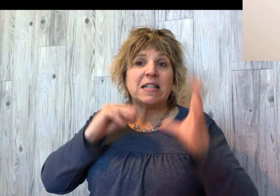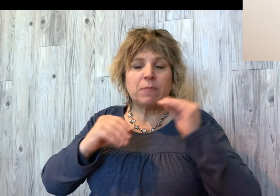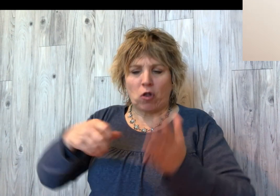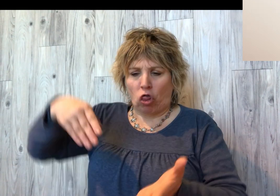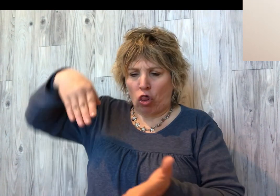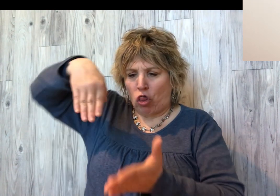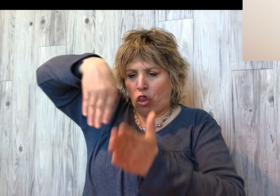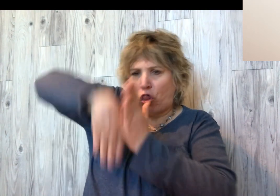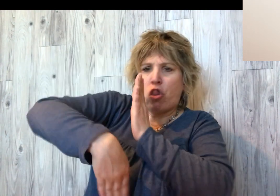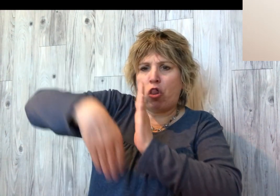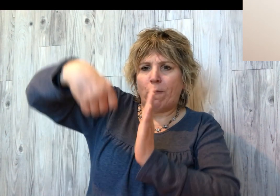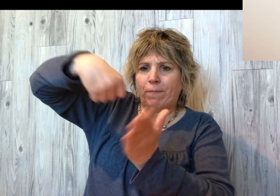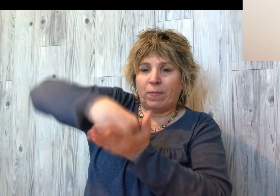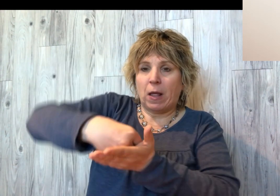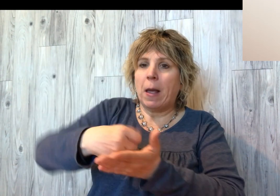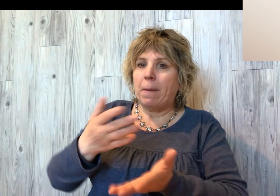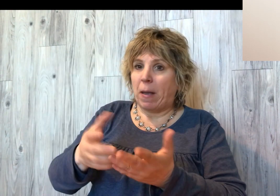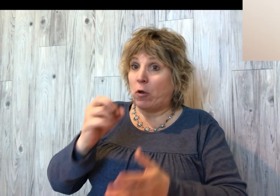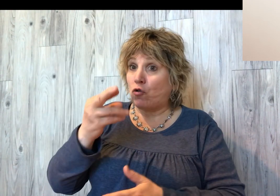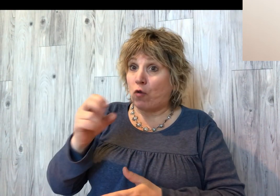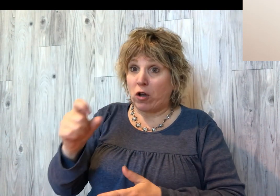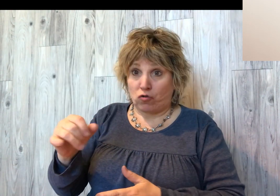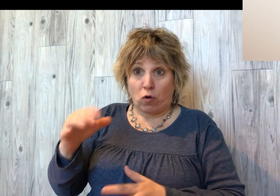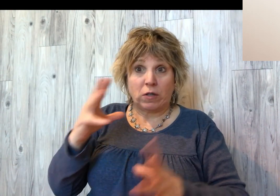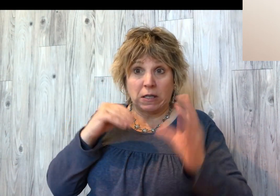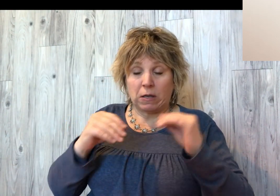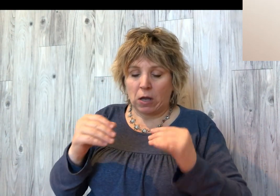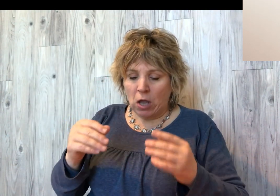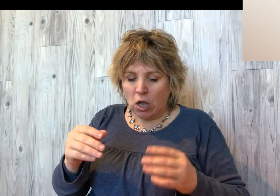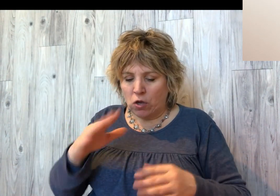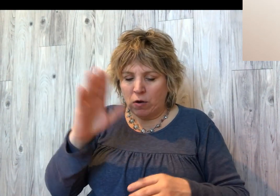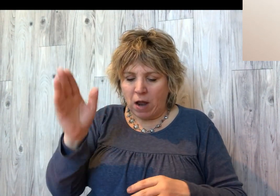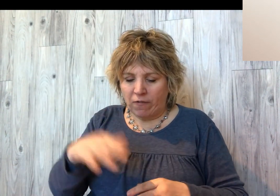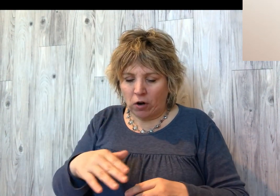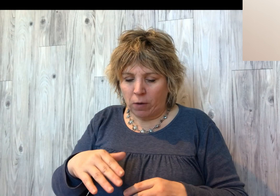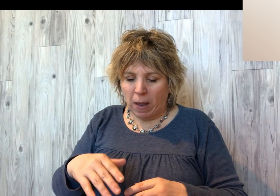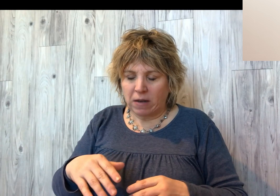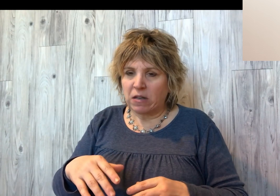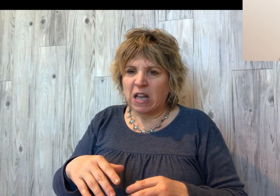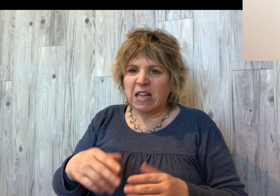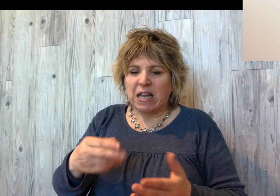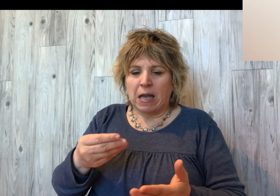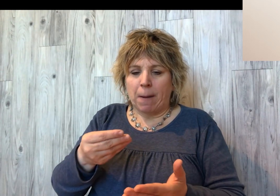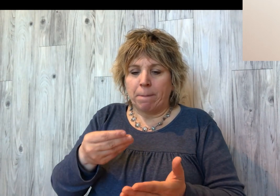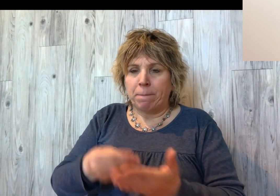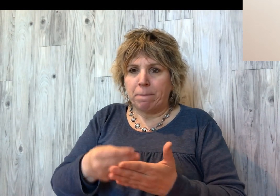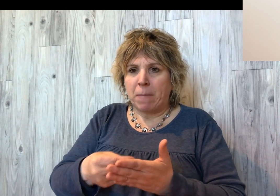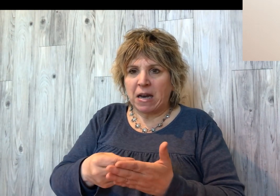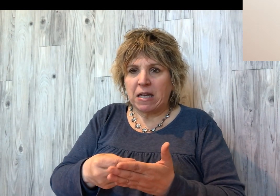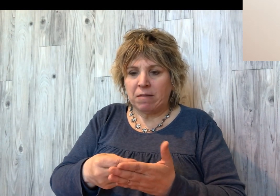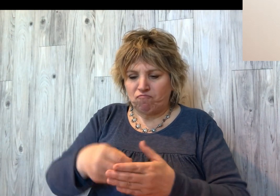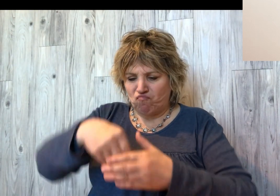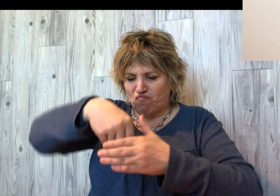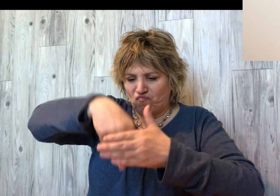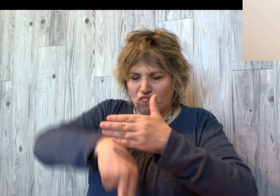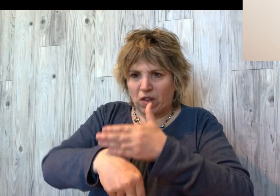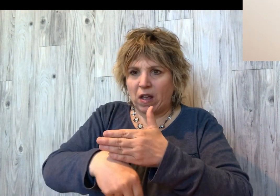from Crossroads this morning? But that's coming. You've never been in debt to the point where you don't know how you're going to buy diapers for your